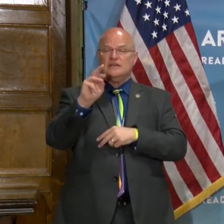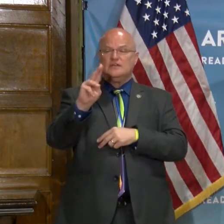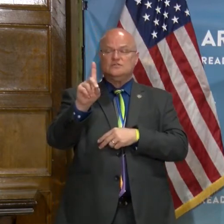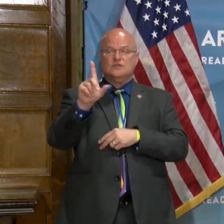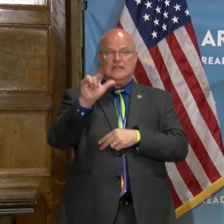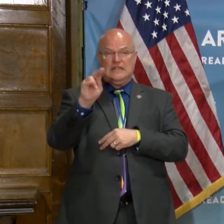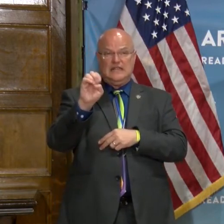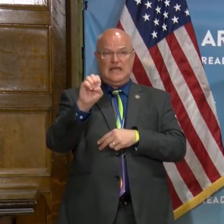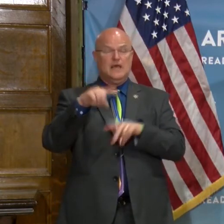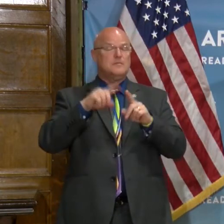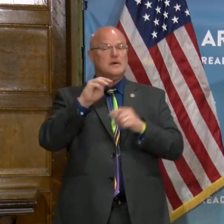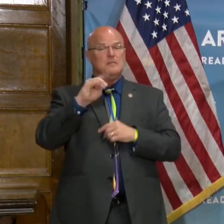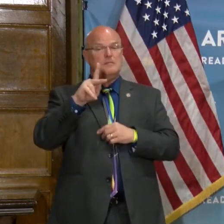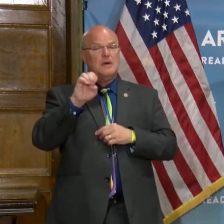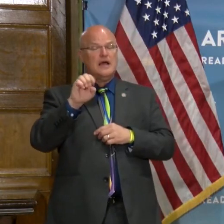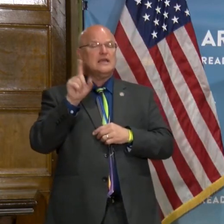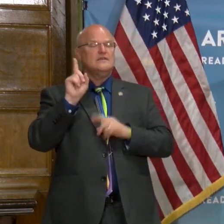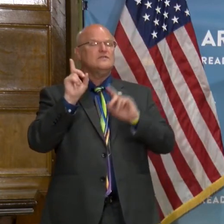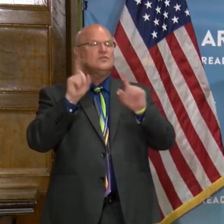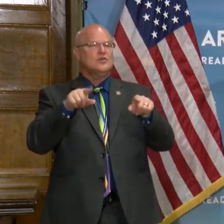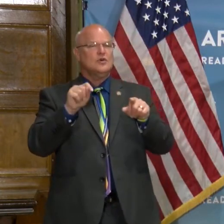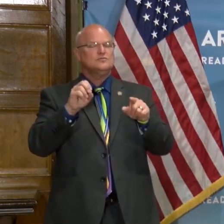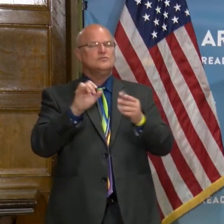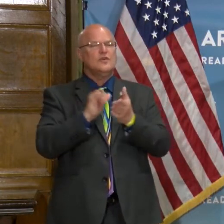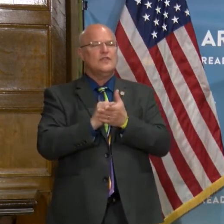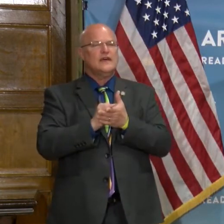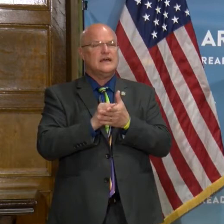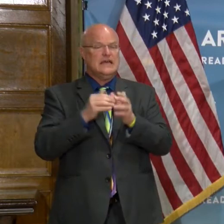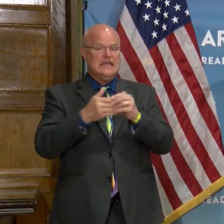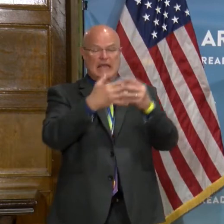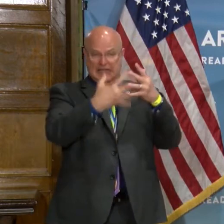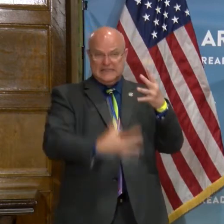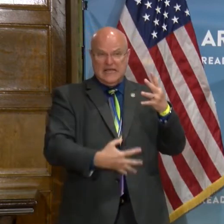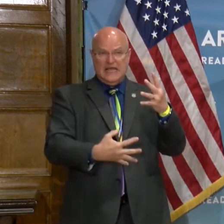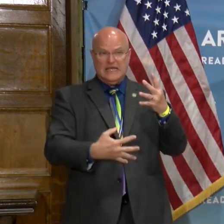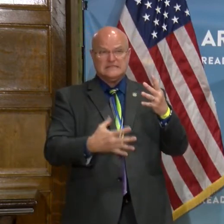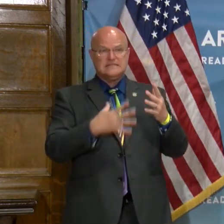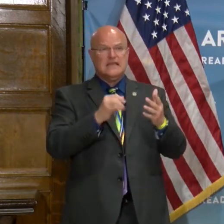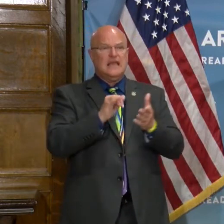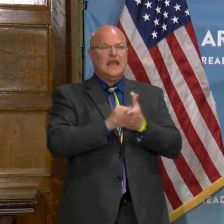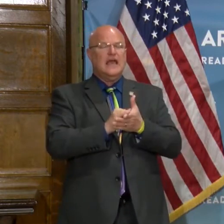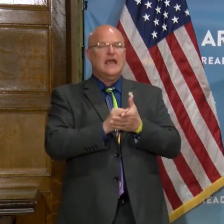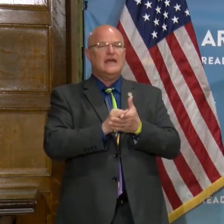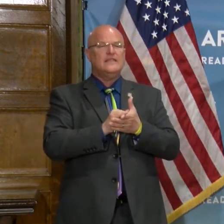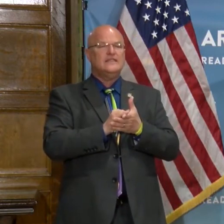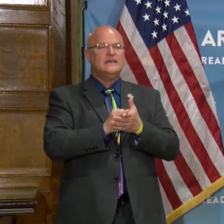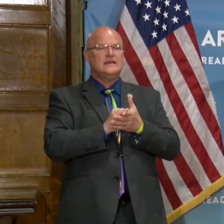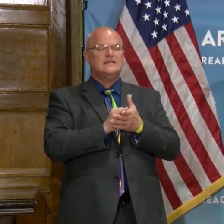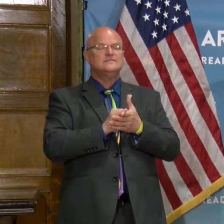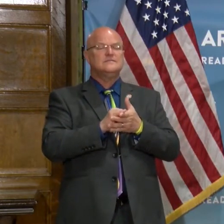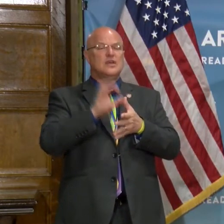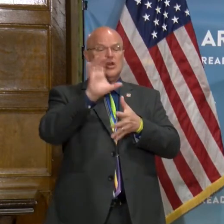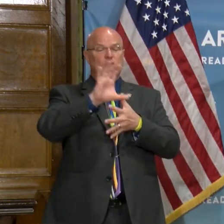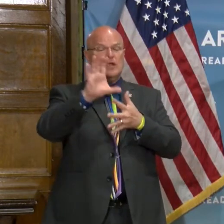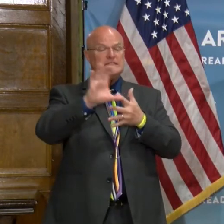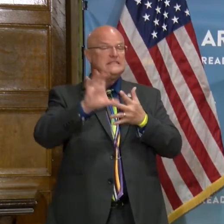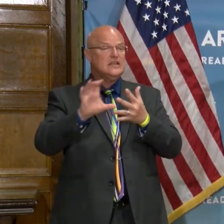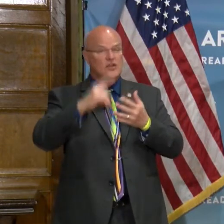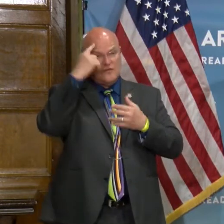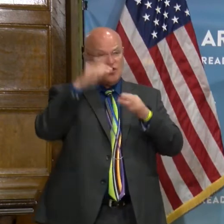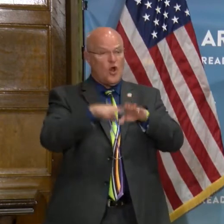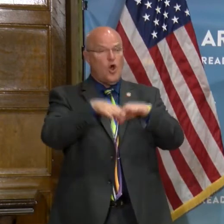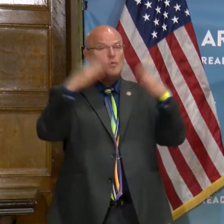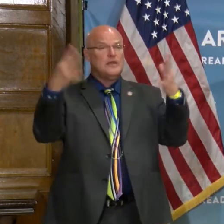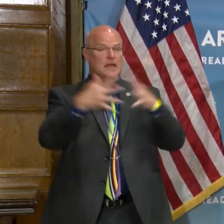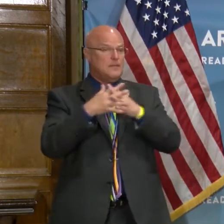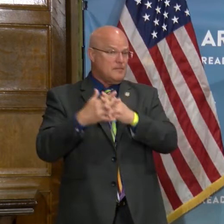of all, but Michael, if you will go to the guidelines and the gating criteria for opening